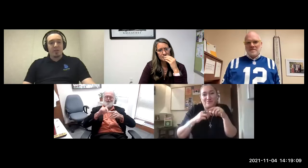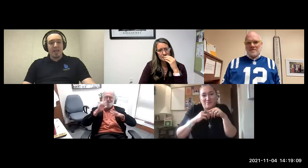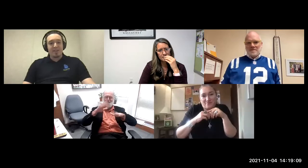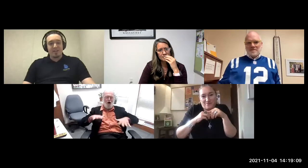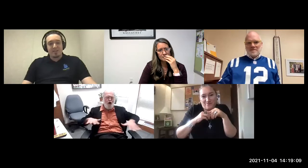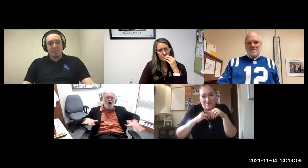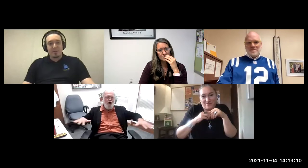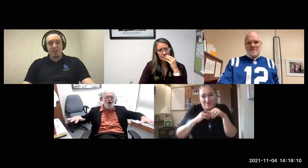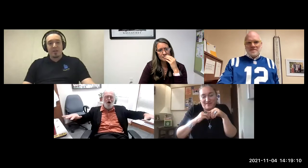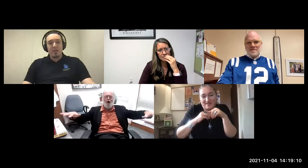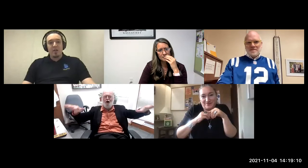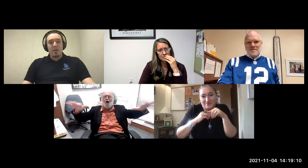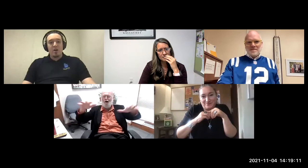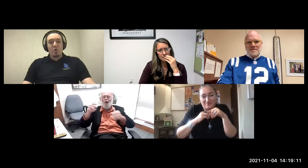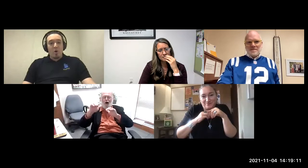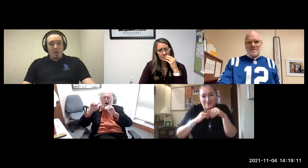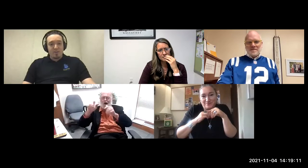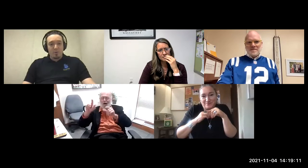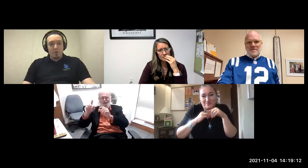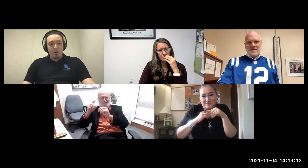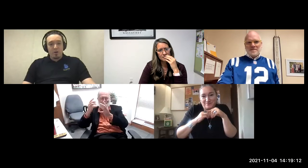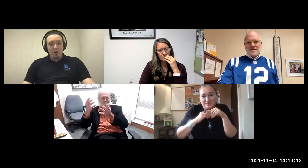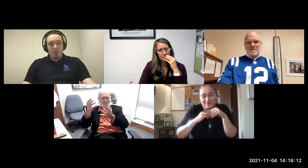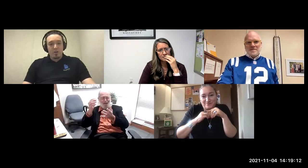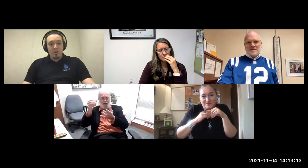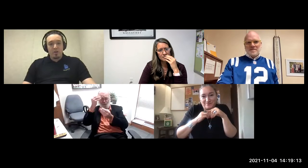look at accessibility across the board